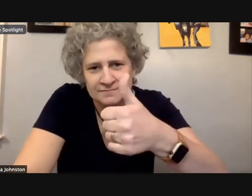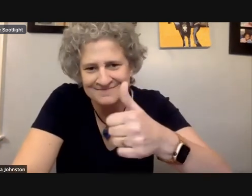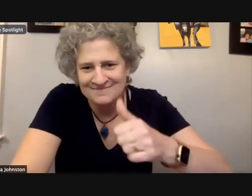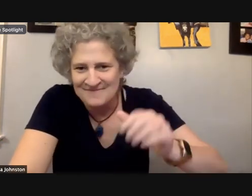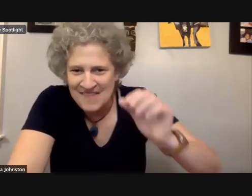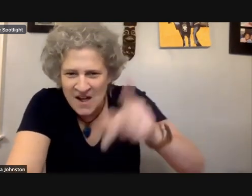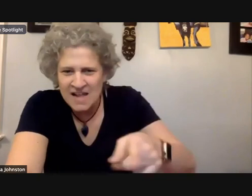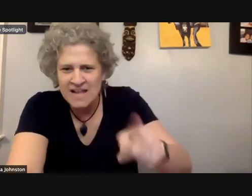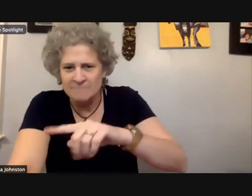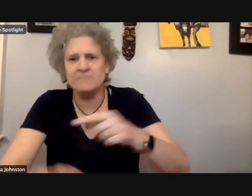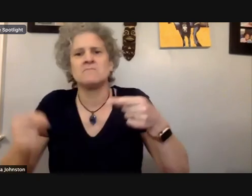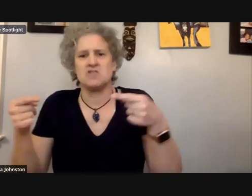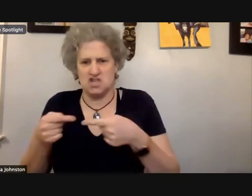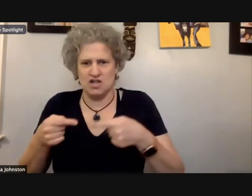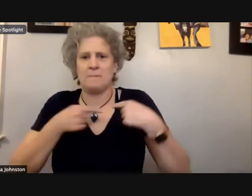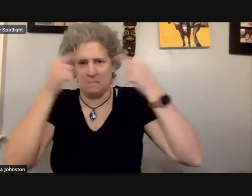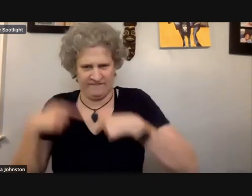Okay. All